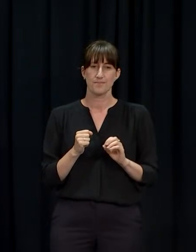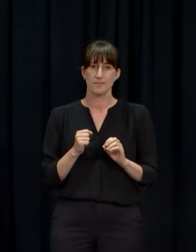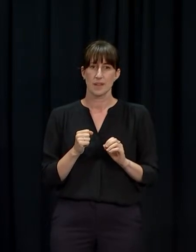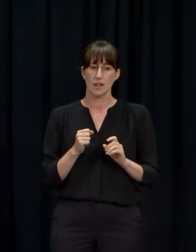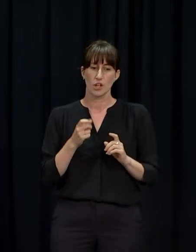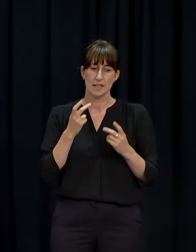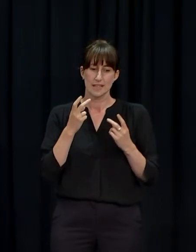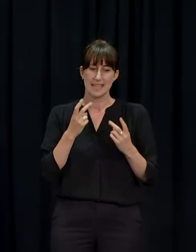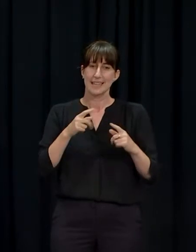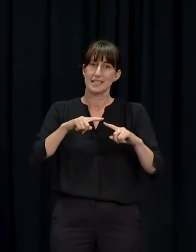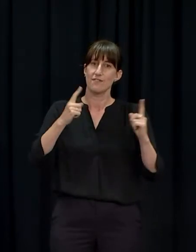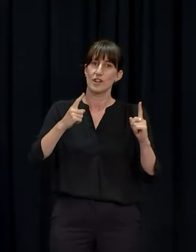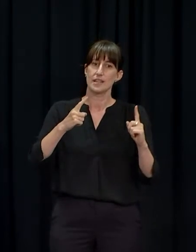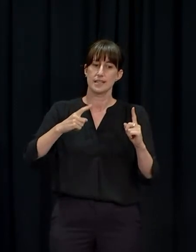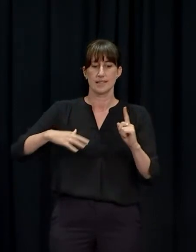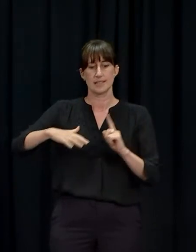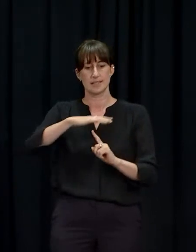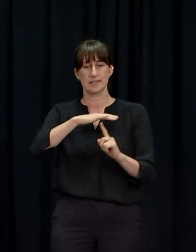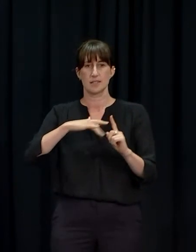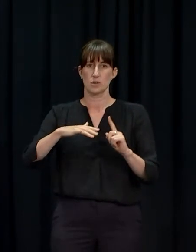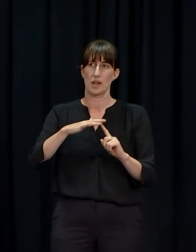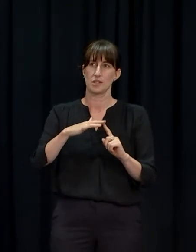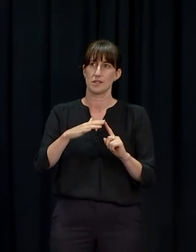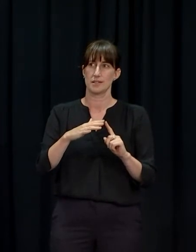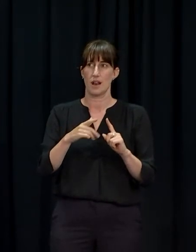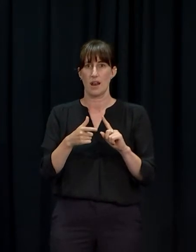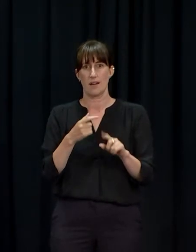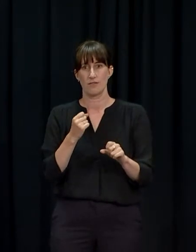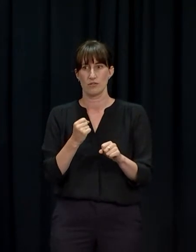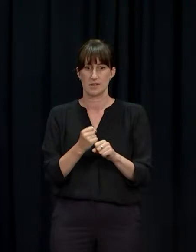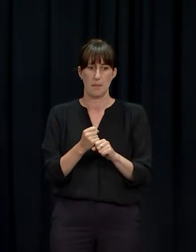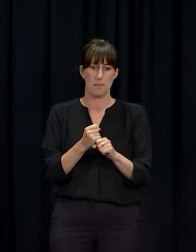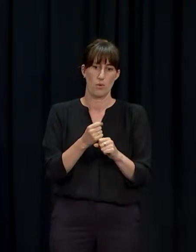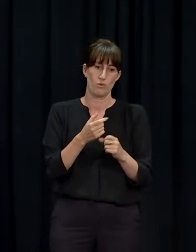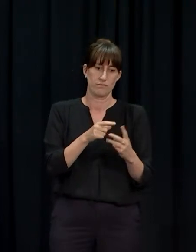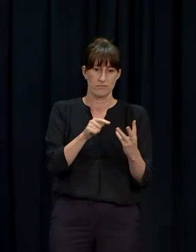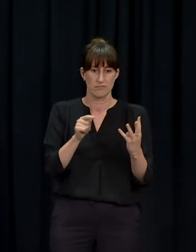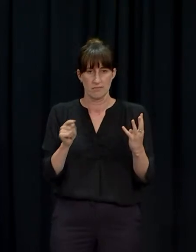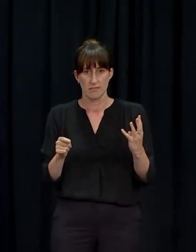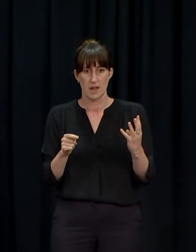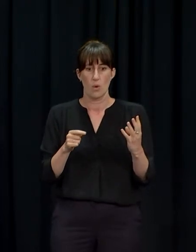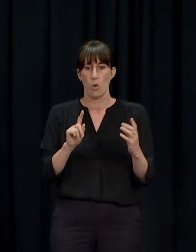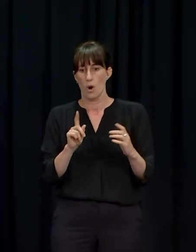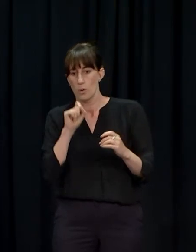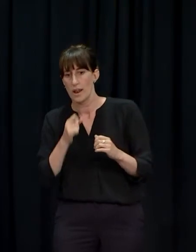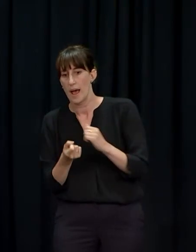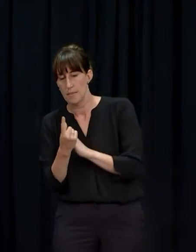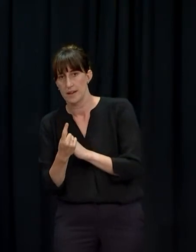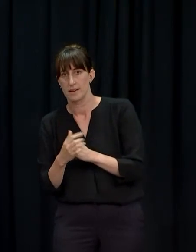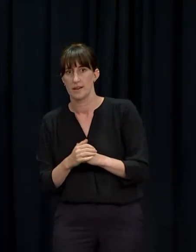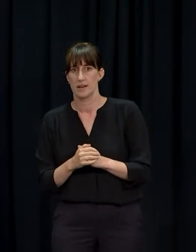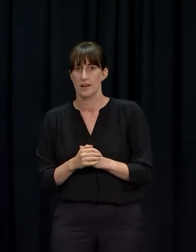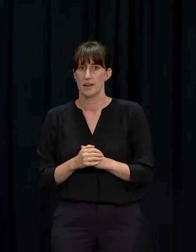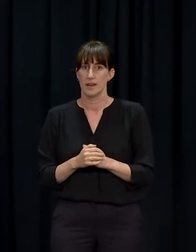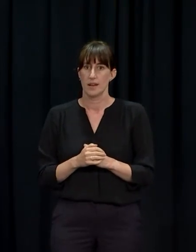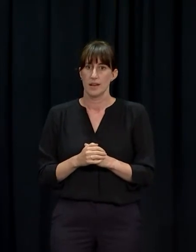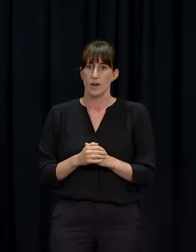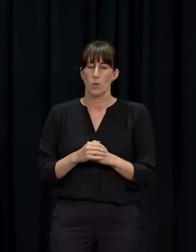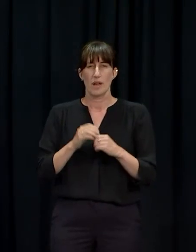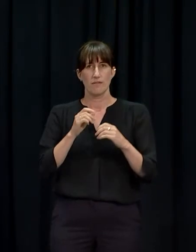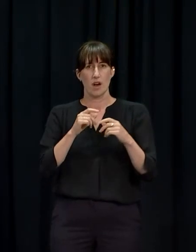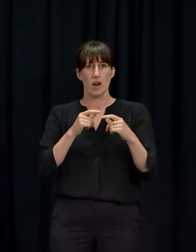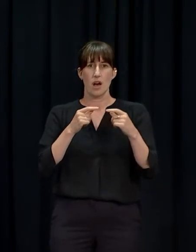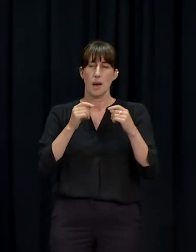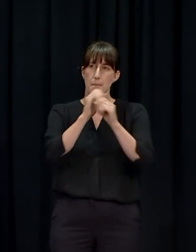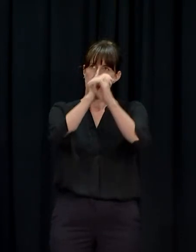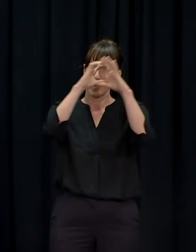move at those different stages. So we haven't started saying this is what our outbreak is. Instead, we've imagined a range of